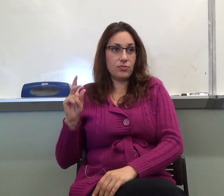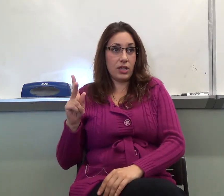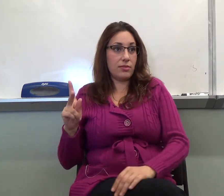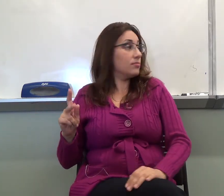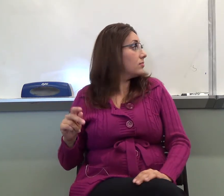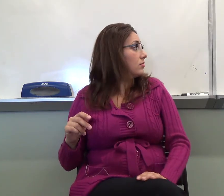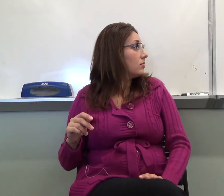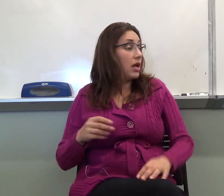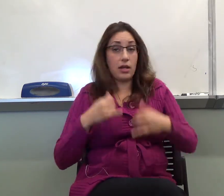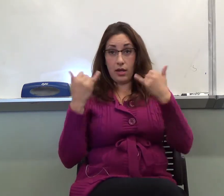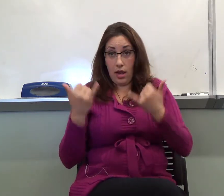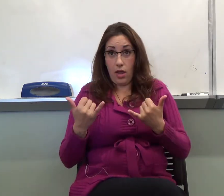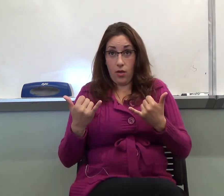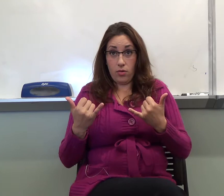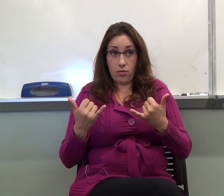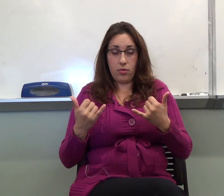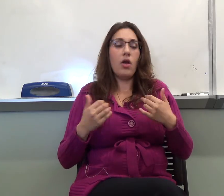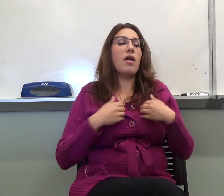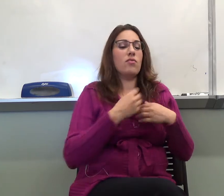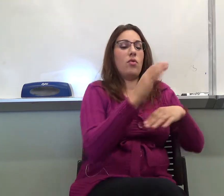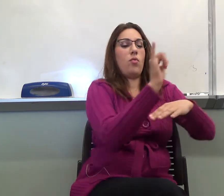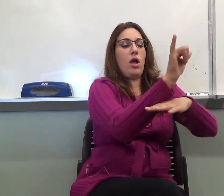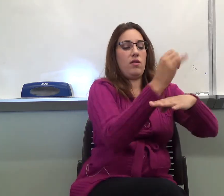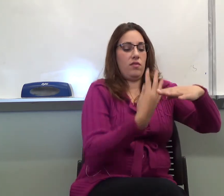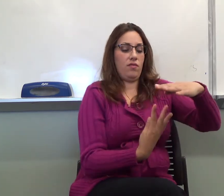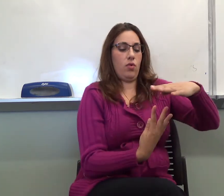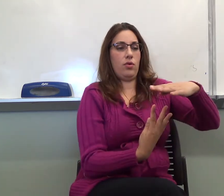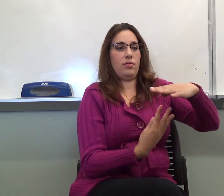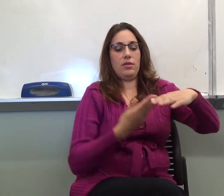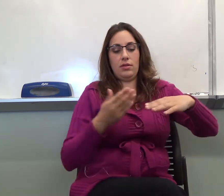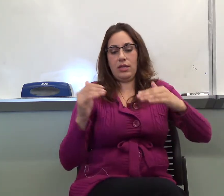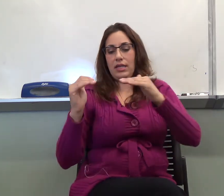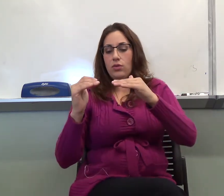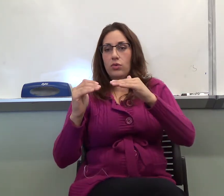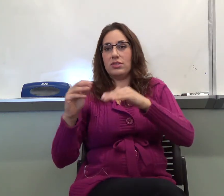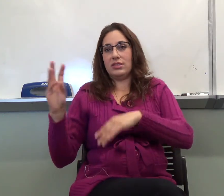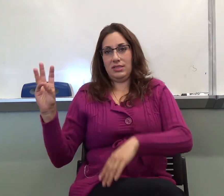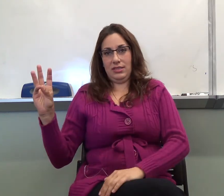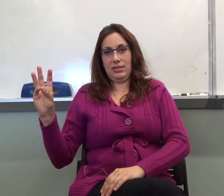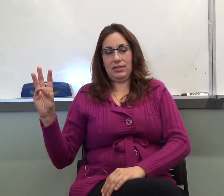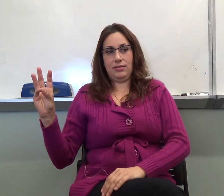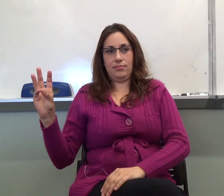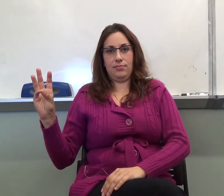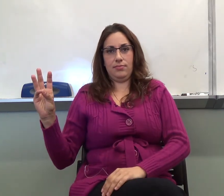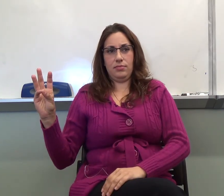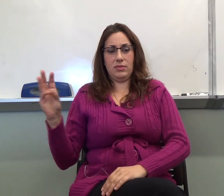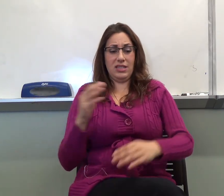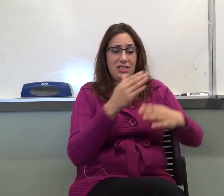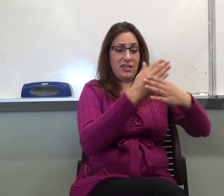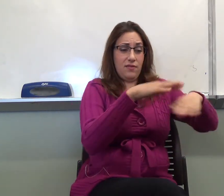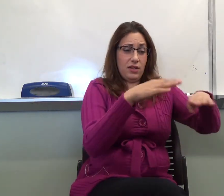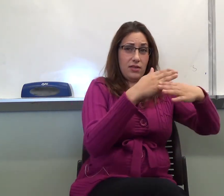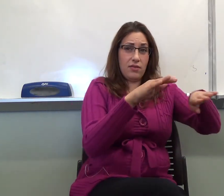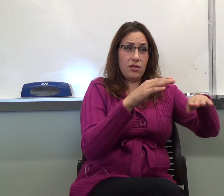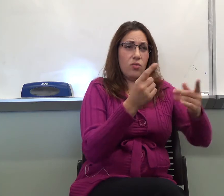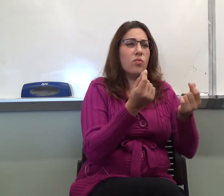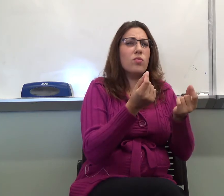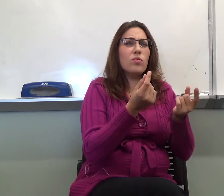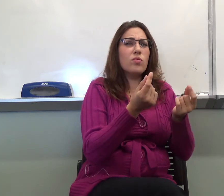over 4 by itself, and here you've got 6. And undoing that division is a matter of multiplying. That's the